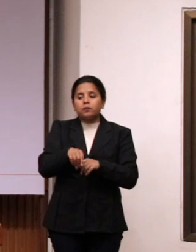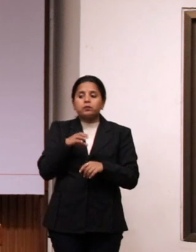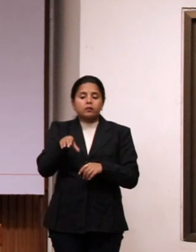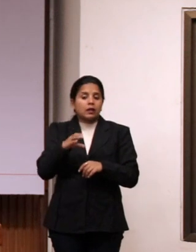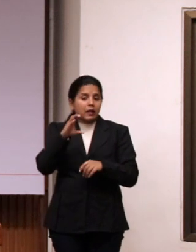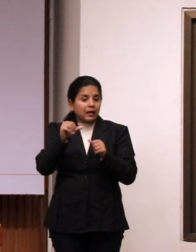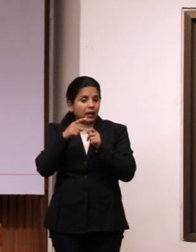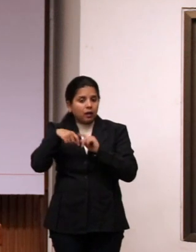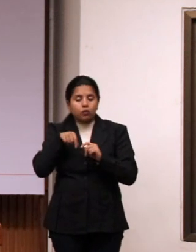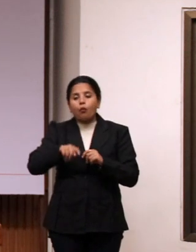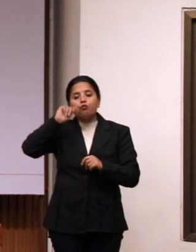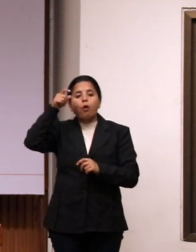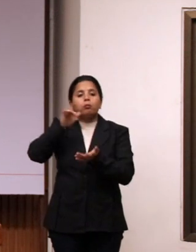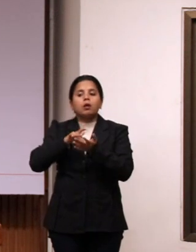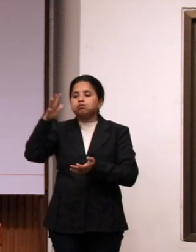kikkad